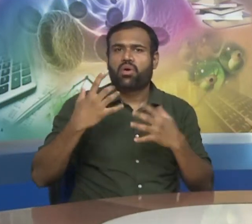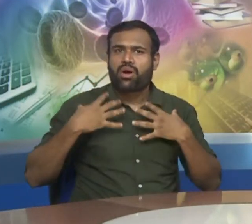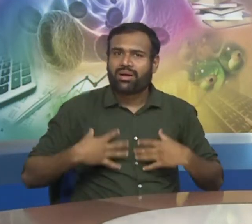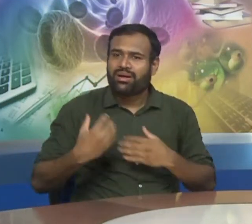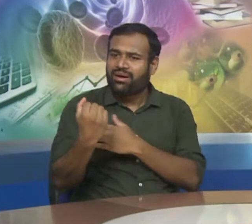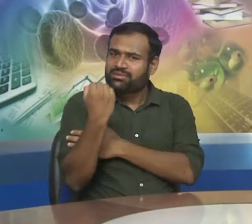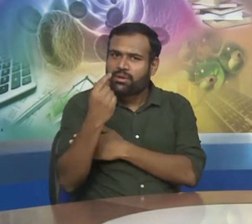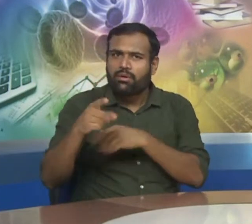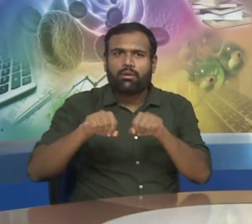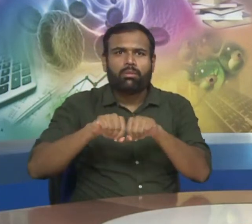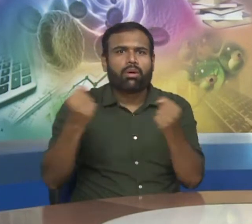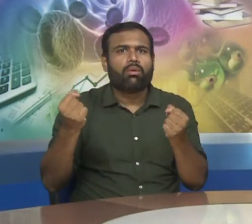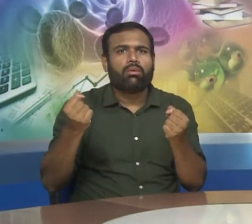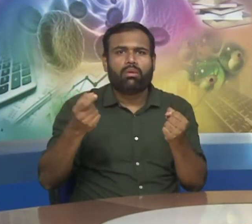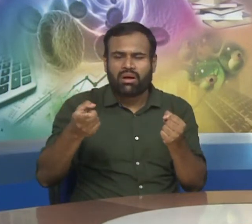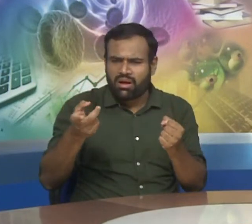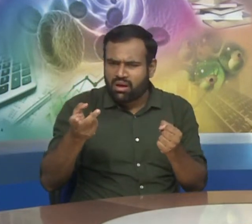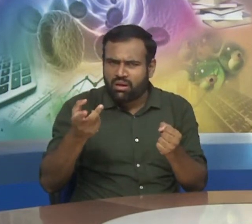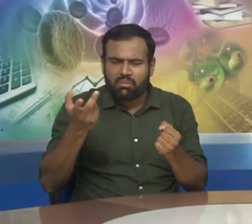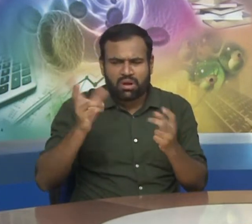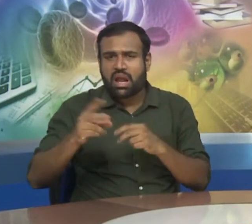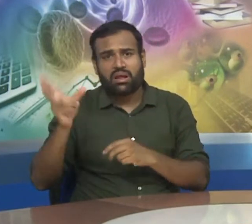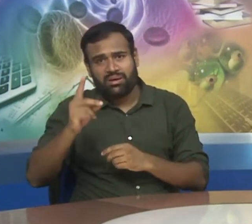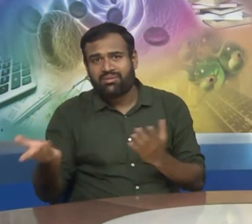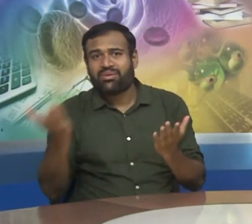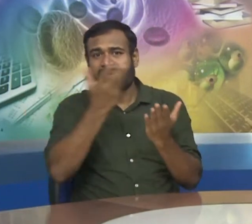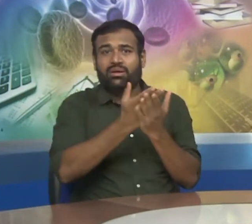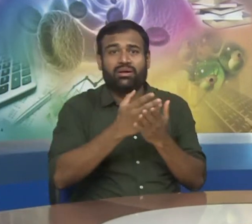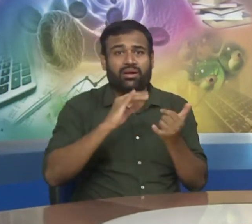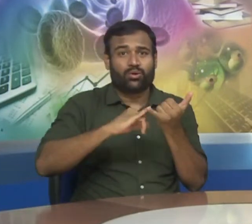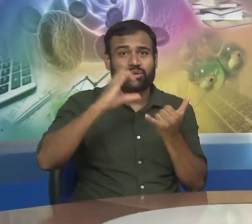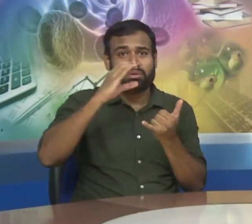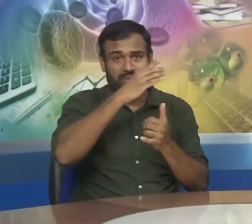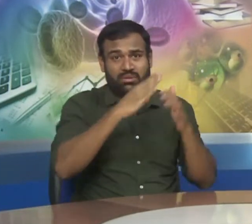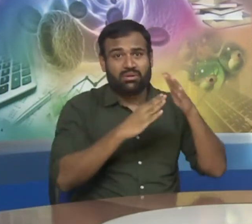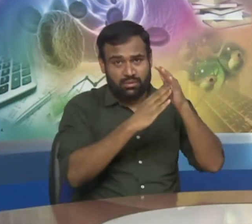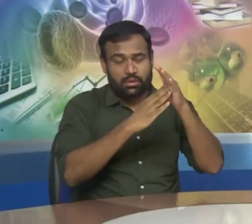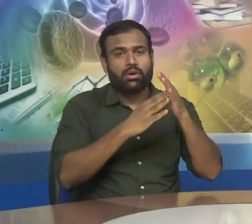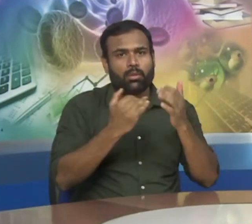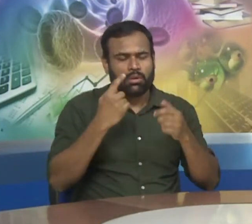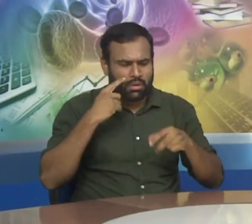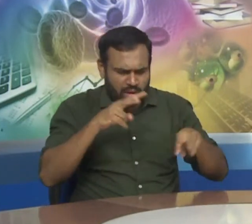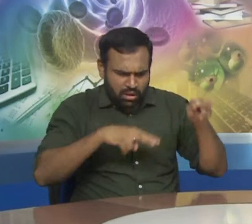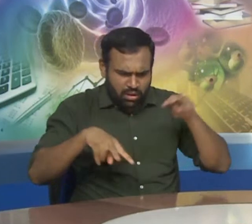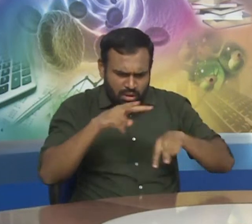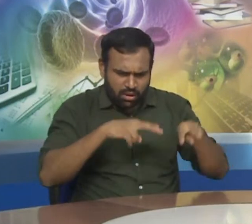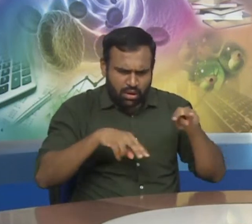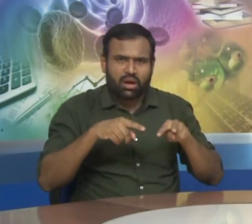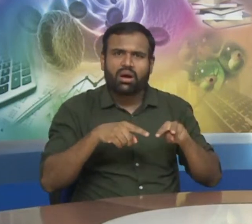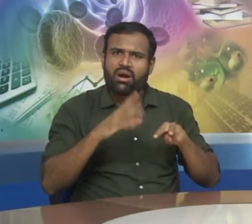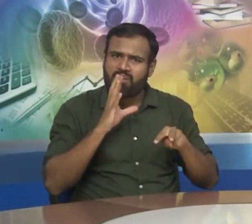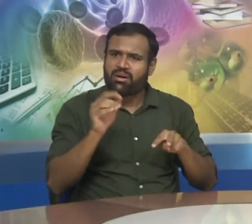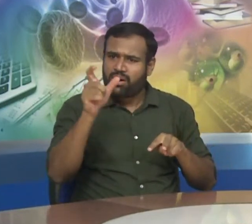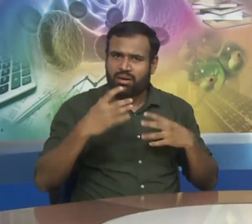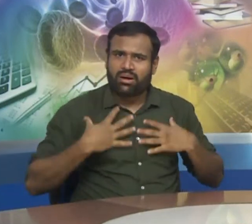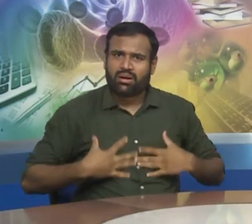him under a law is being denied, the court, while examining such a petition, may come to the